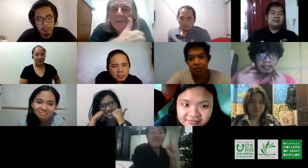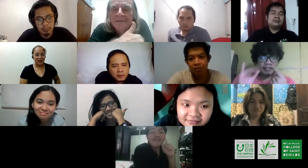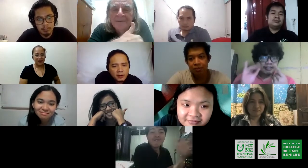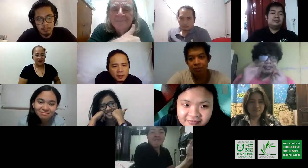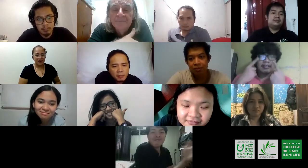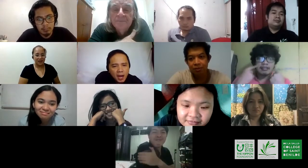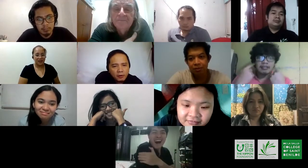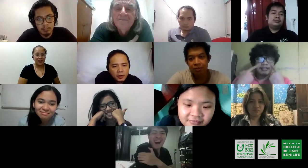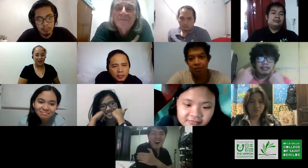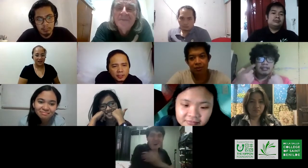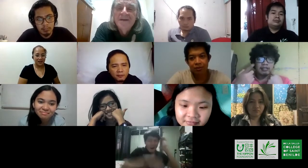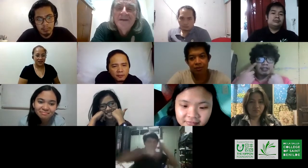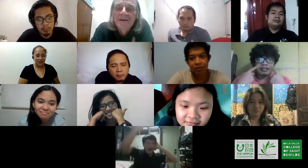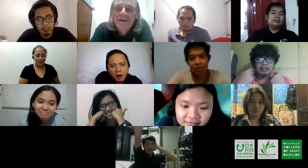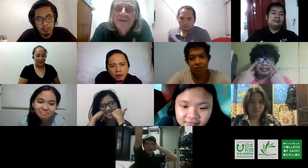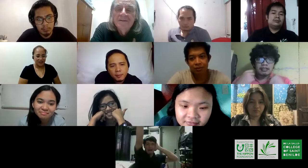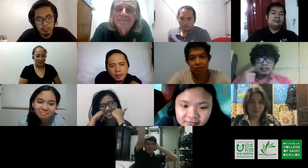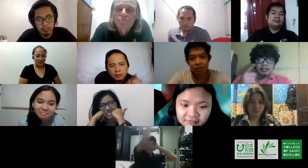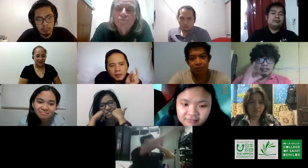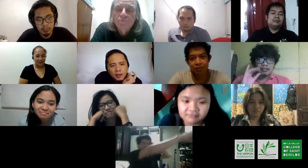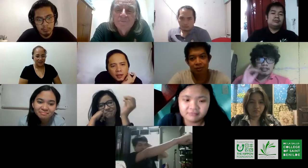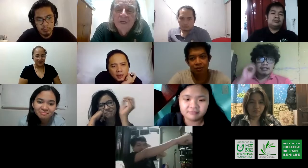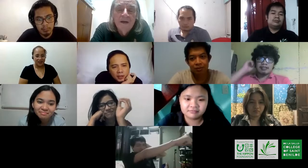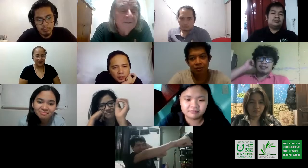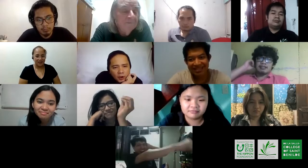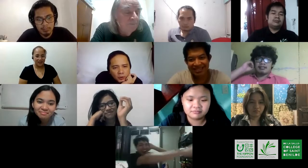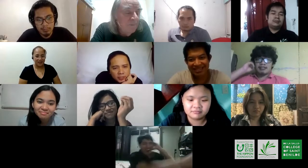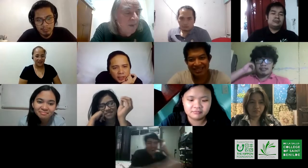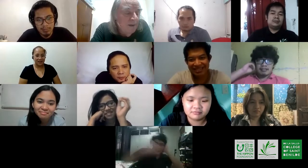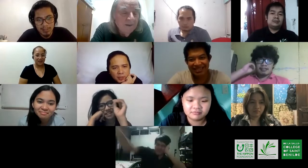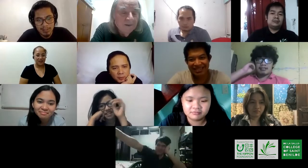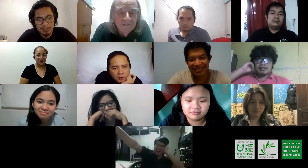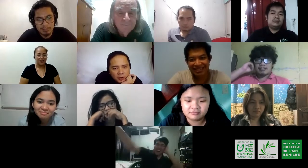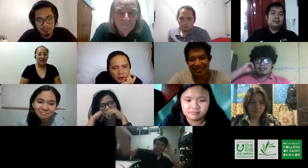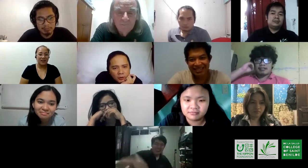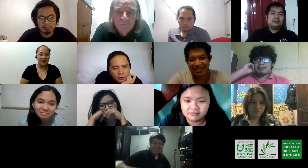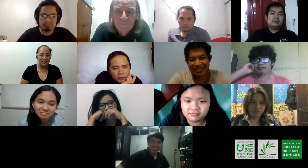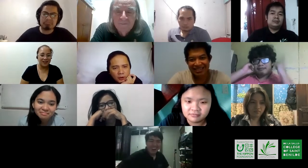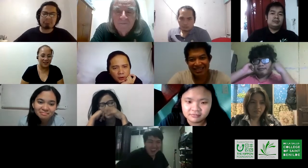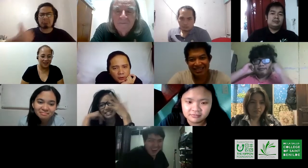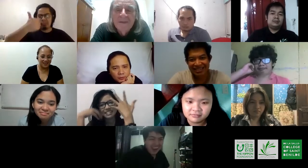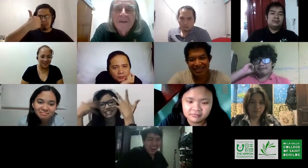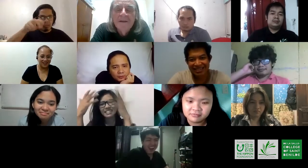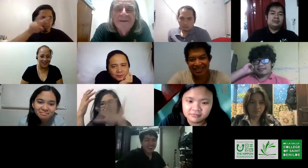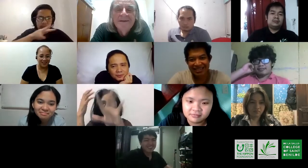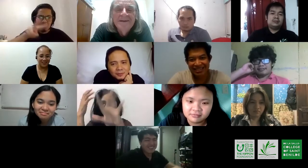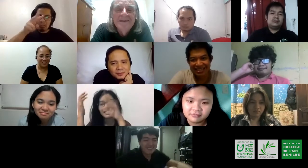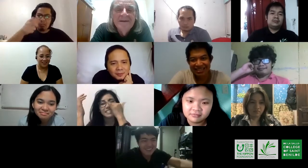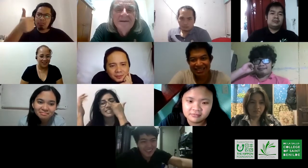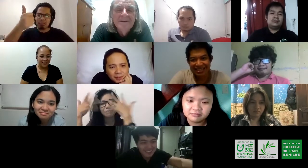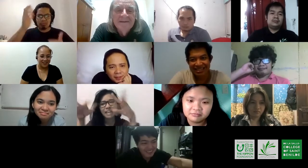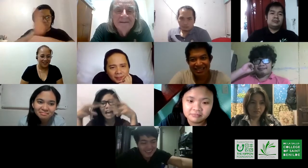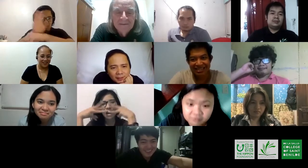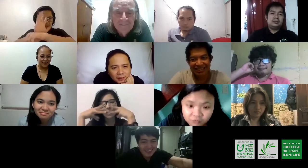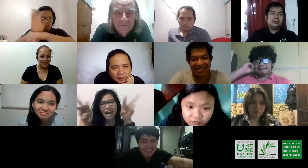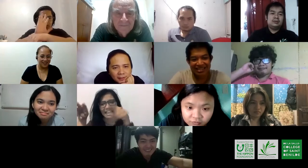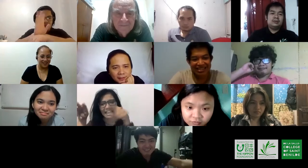wow, it's very empowering, deaf empowerment. Yeah, Go, deaf people, go, go.